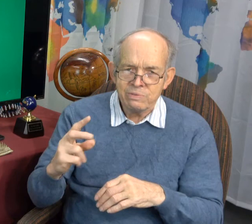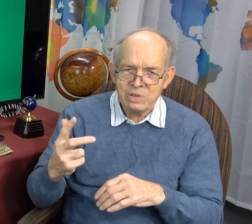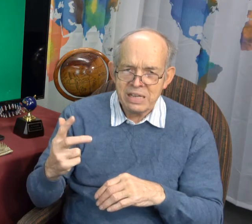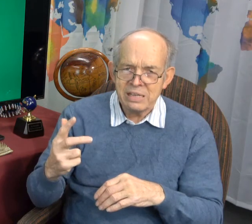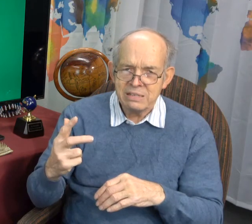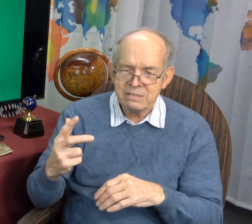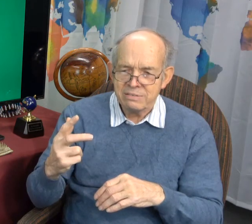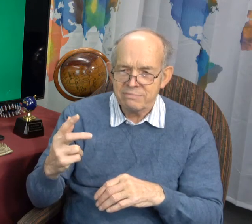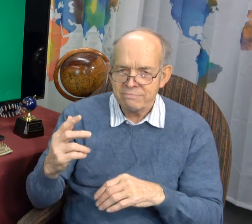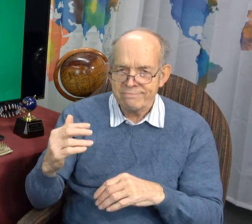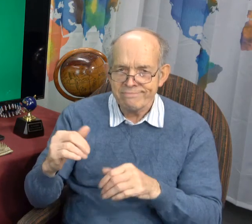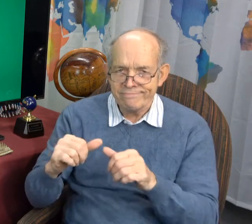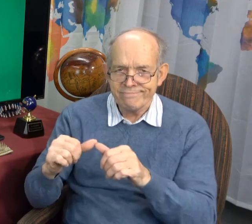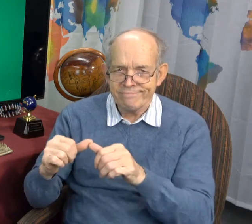1, 2, 3.